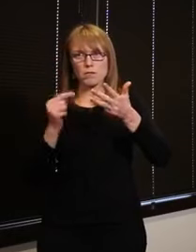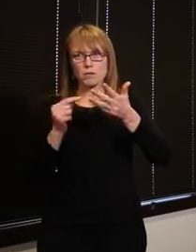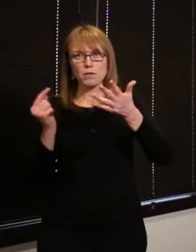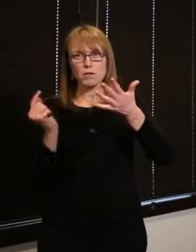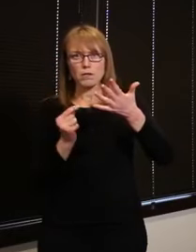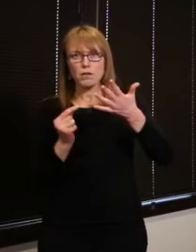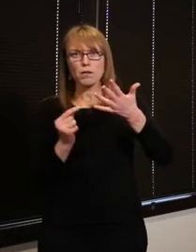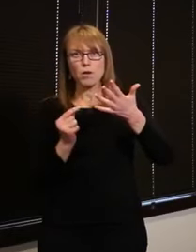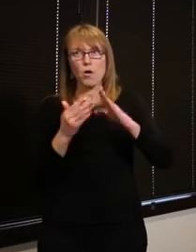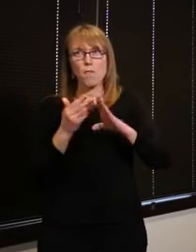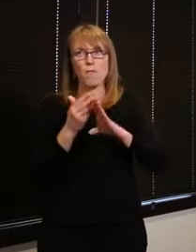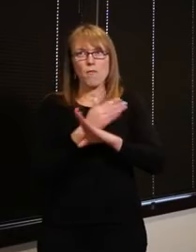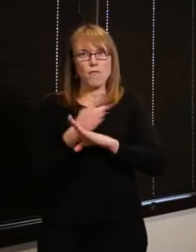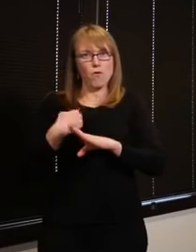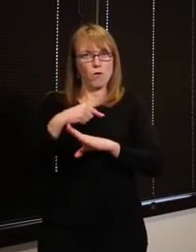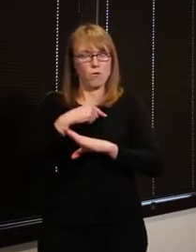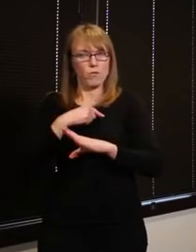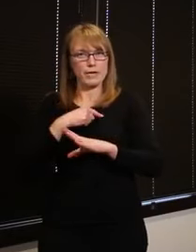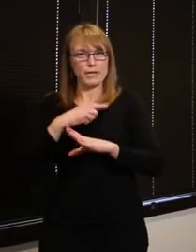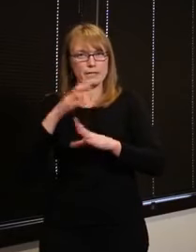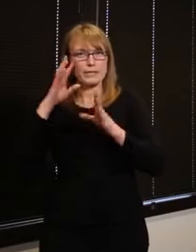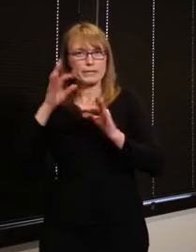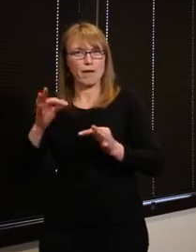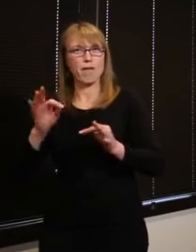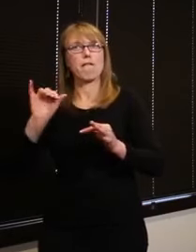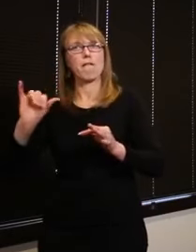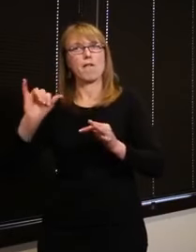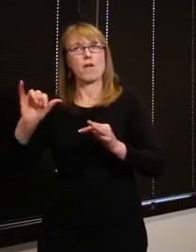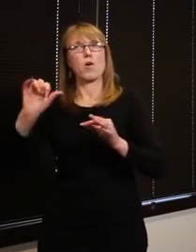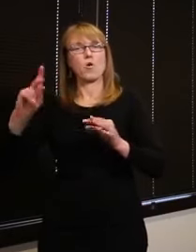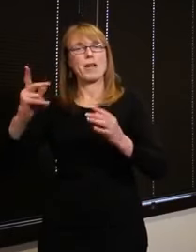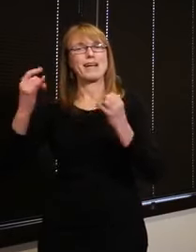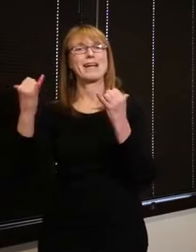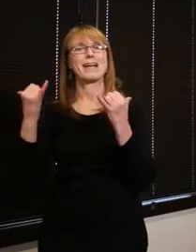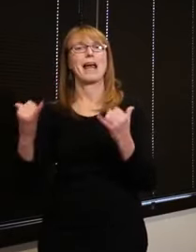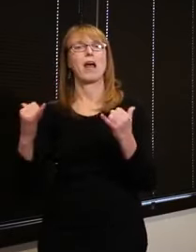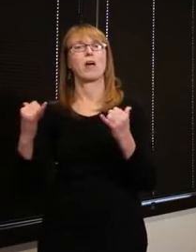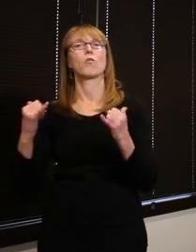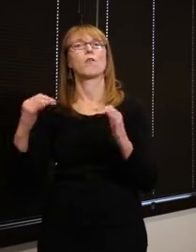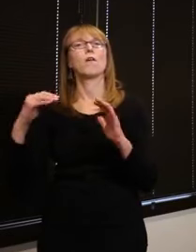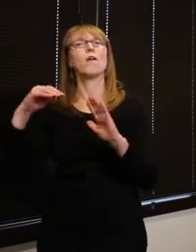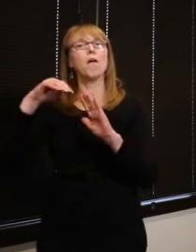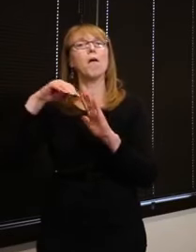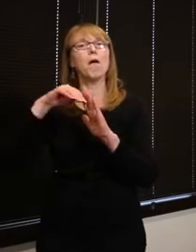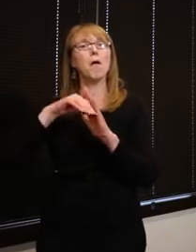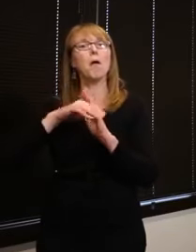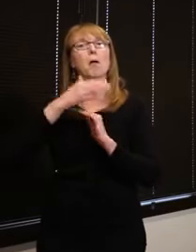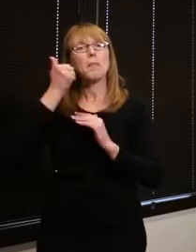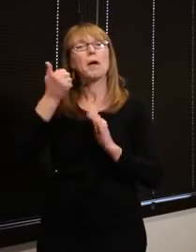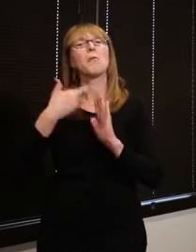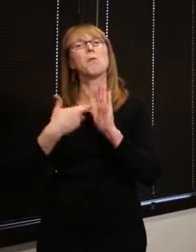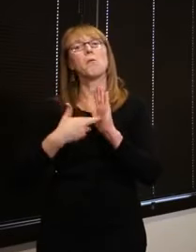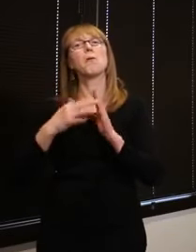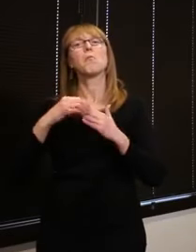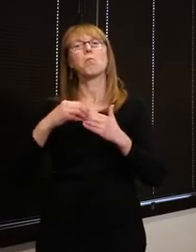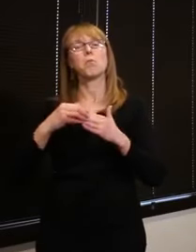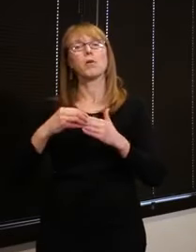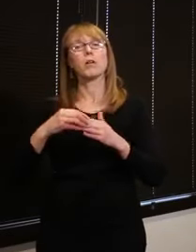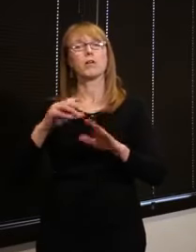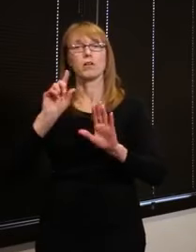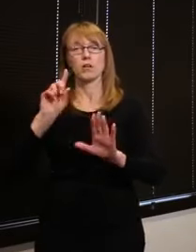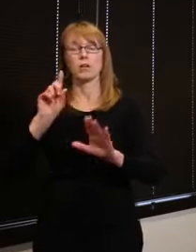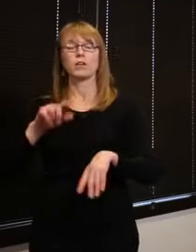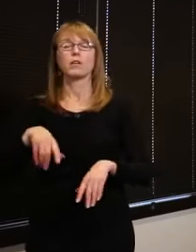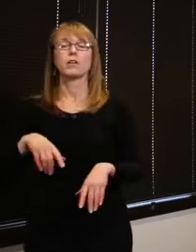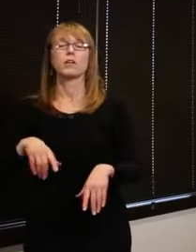look at what has happened in the past. And so you've heard me talk about the 1918 pandemic and the St. Louis versus the Philadelphia